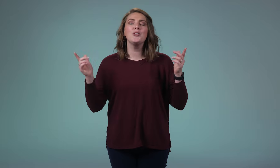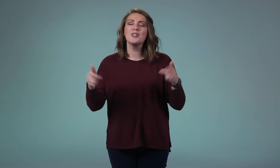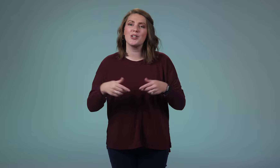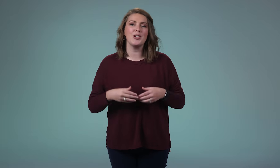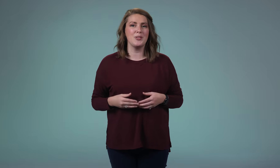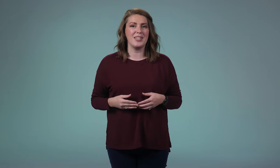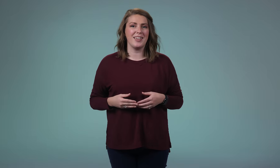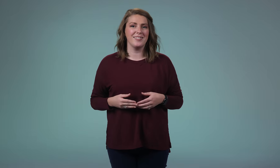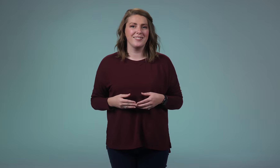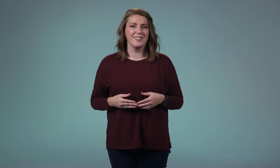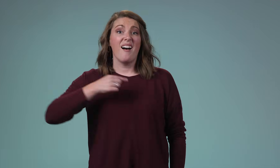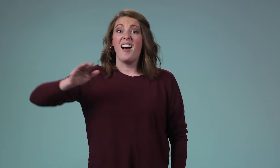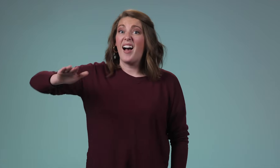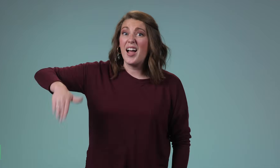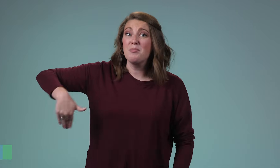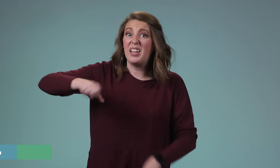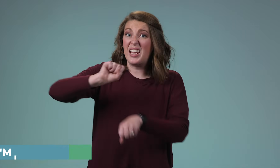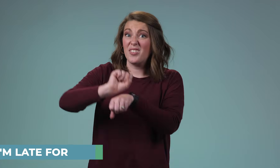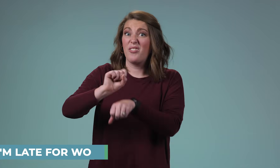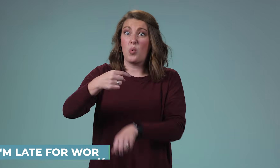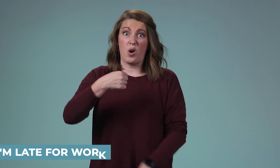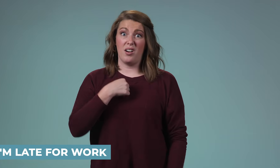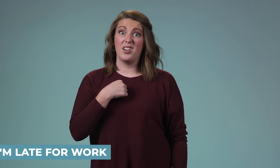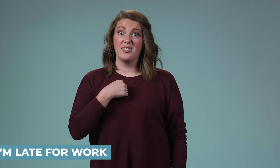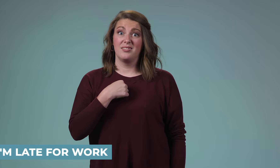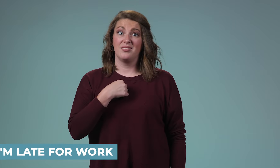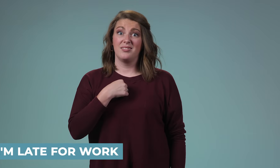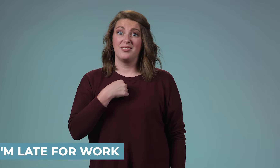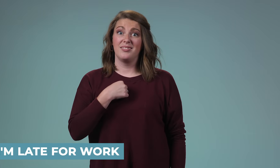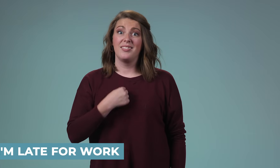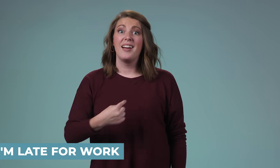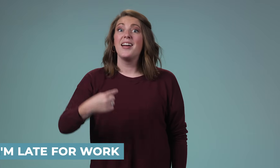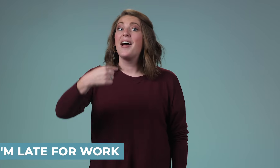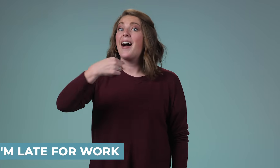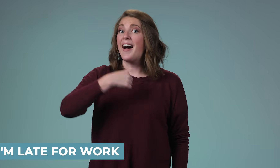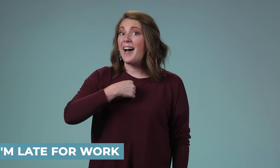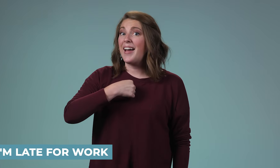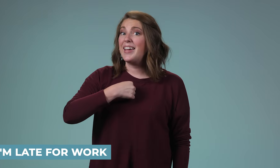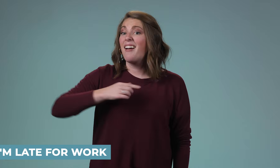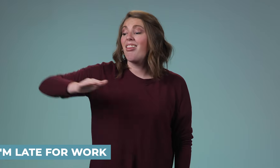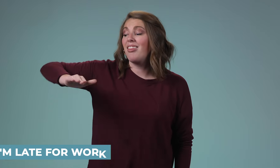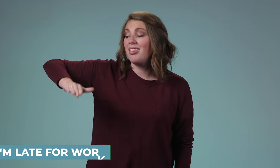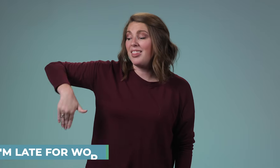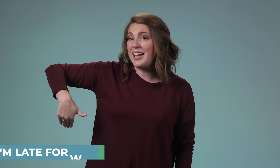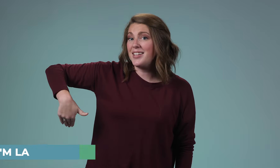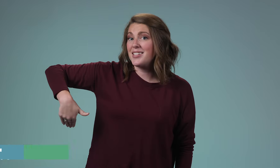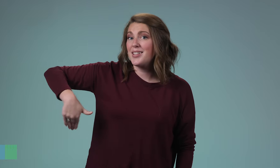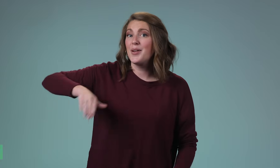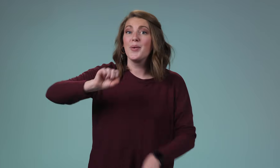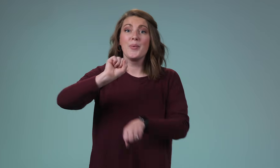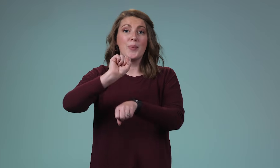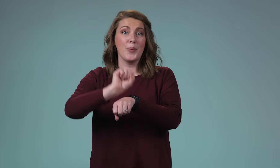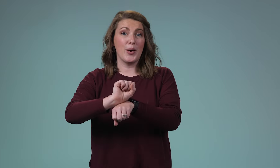can start using it. I'm late for work. I, late,